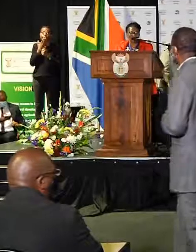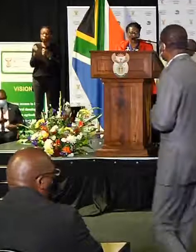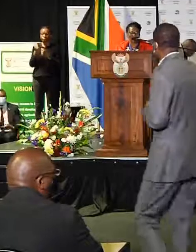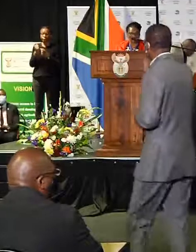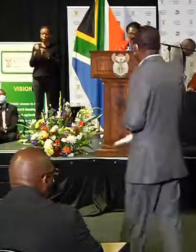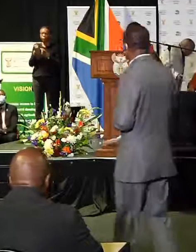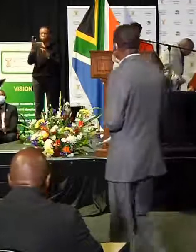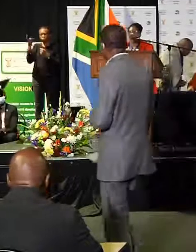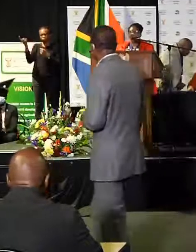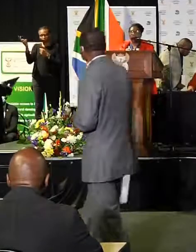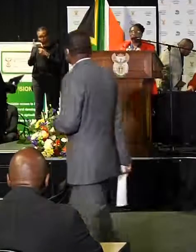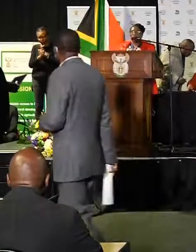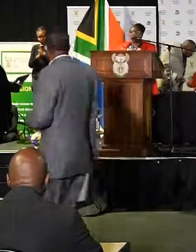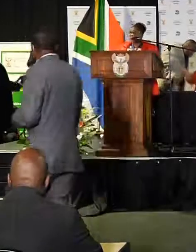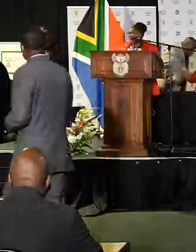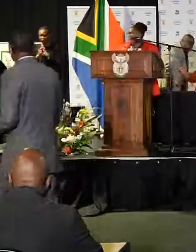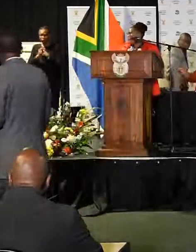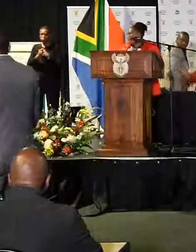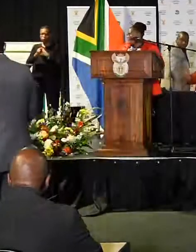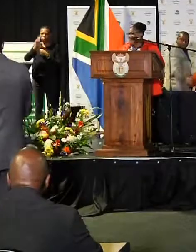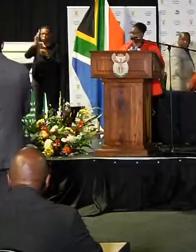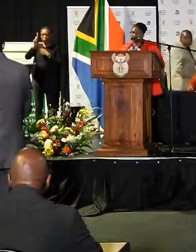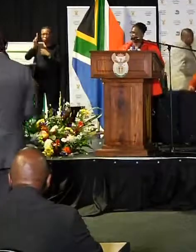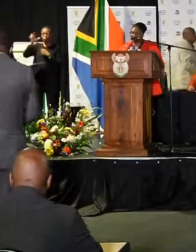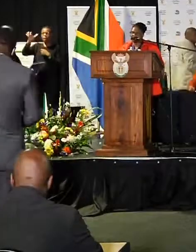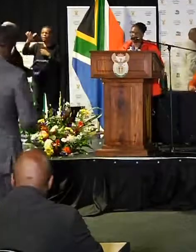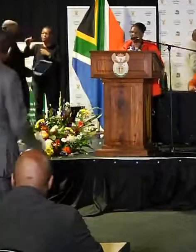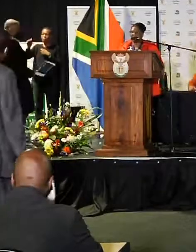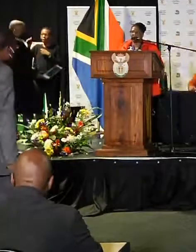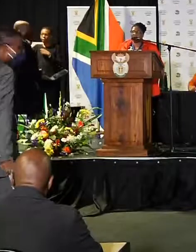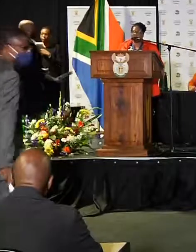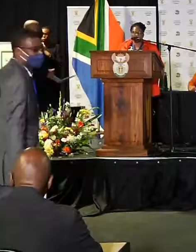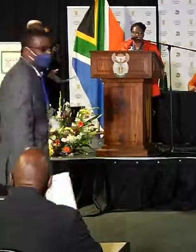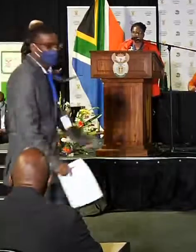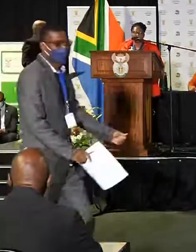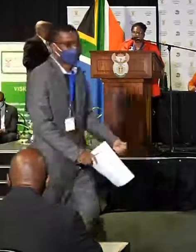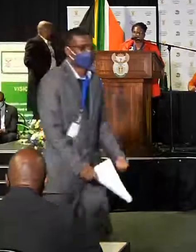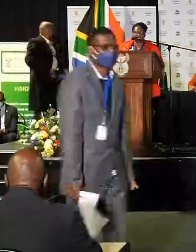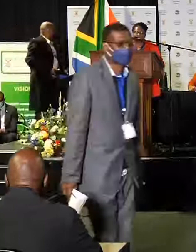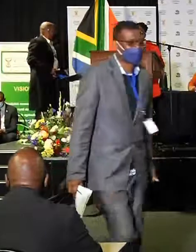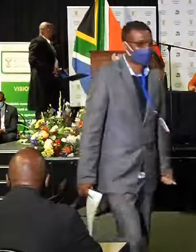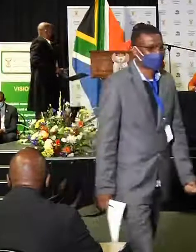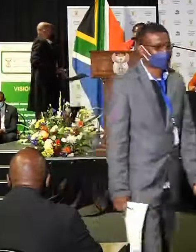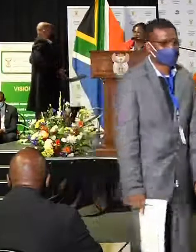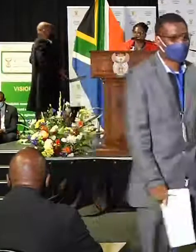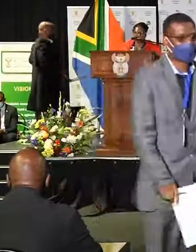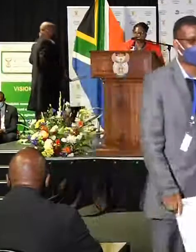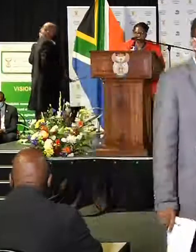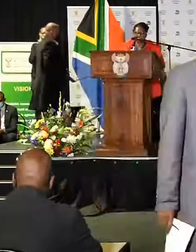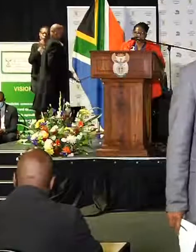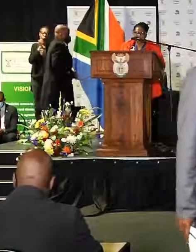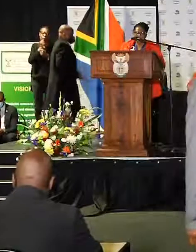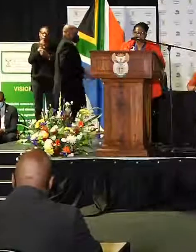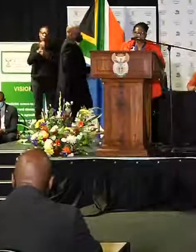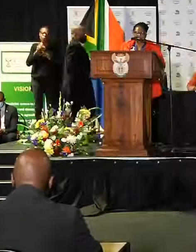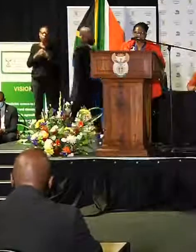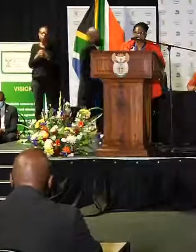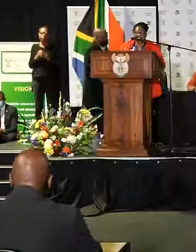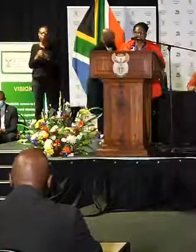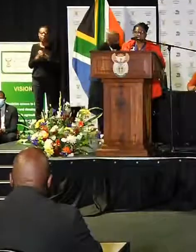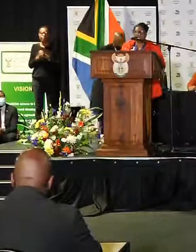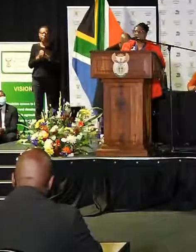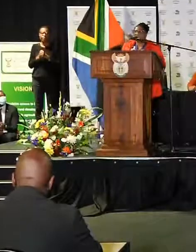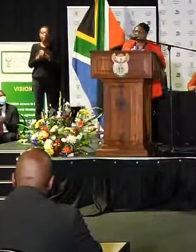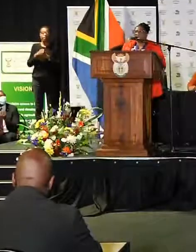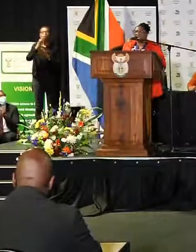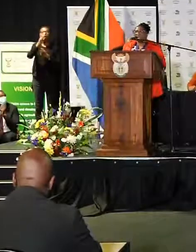Commission 1B? Oh, 1A is already here. Ngamilu Commission 1. Hlala phansi Commission